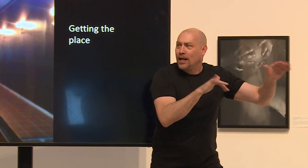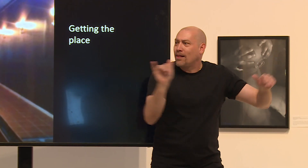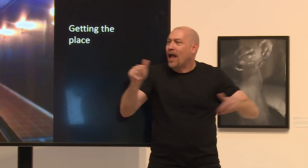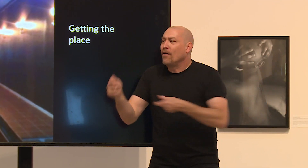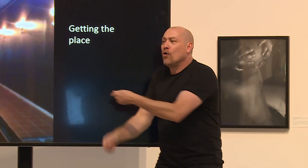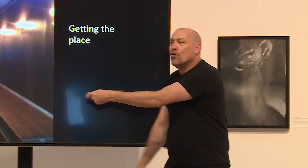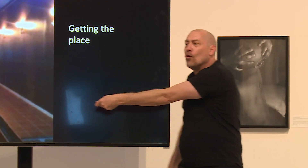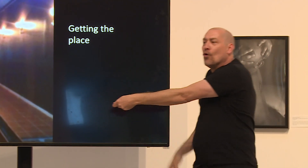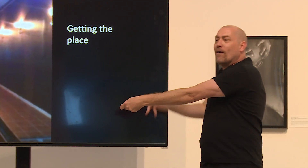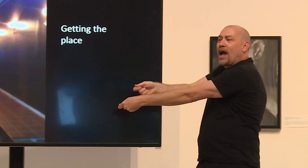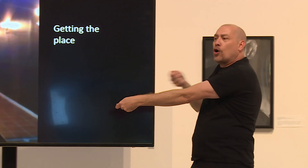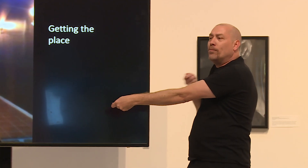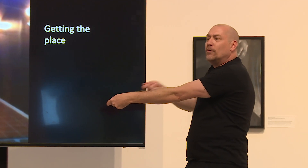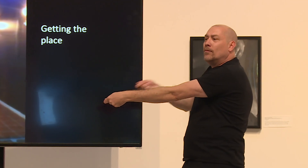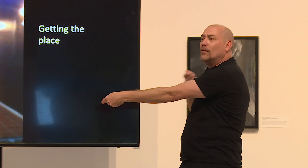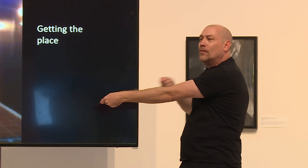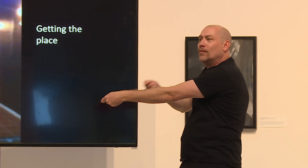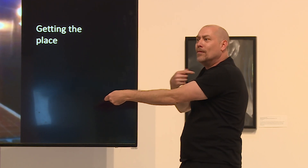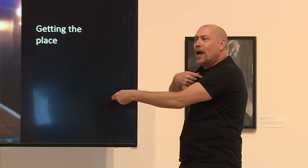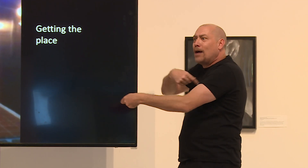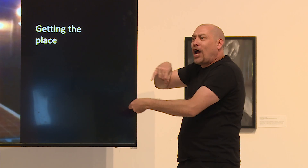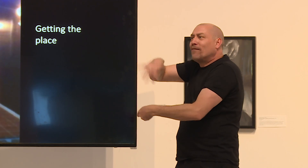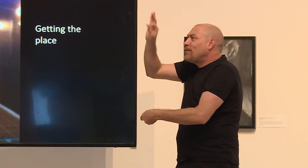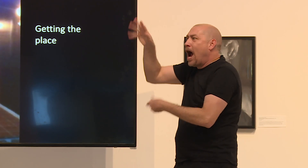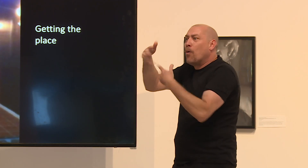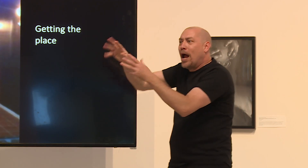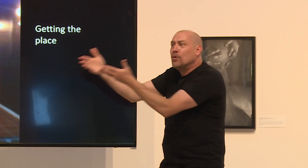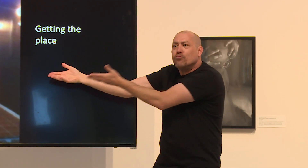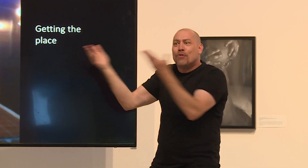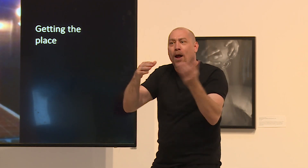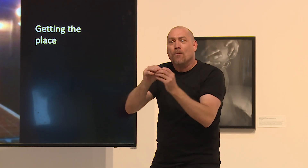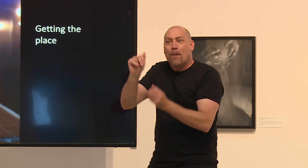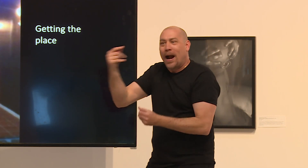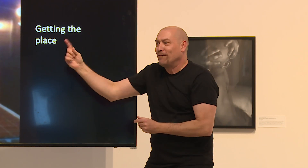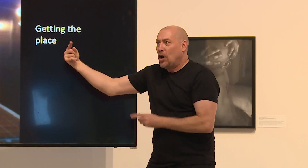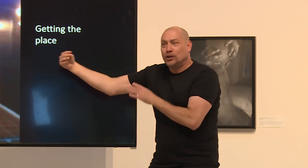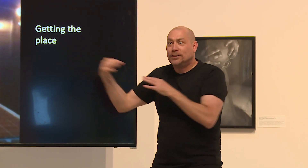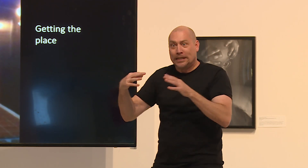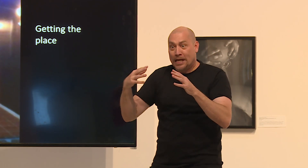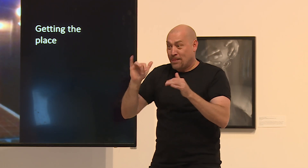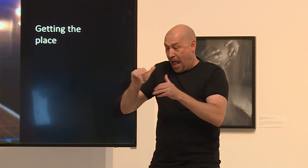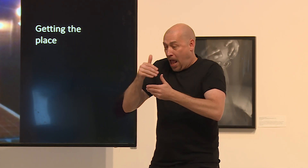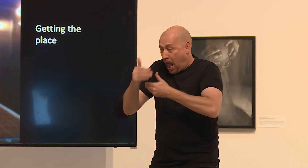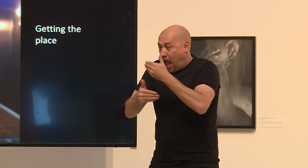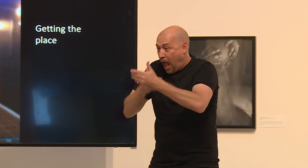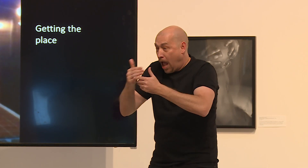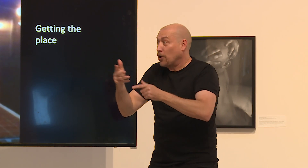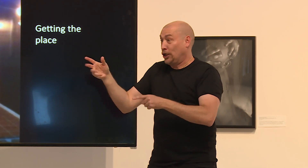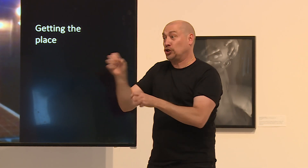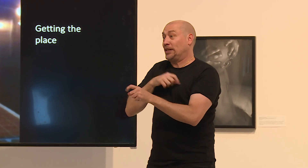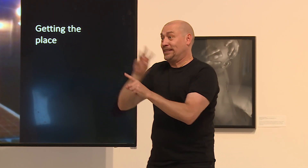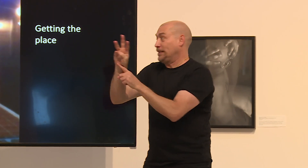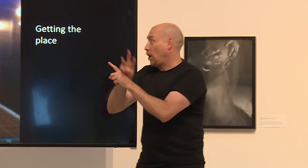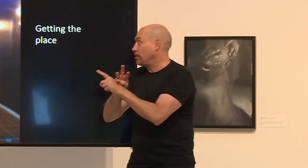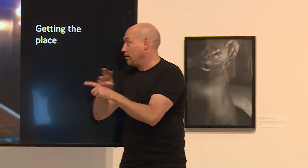throwing it away because we have to pay off of all of our debtors and whatnot. So it was part of the learning process, but you need